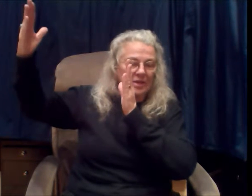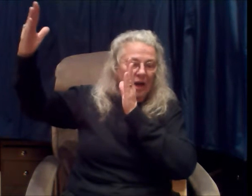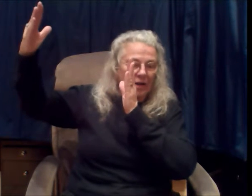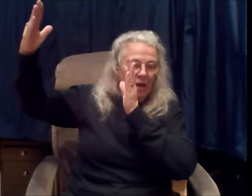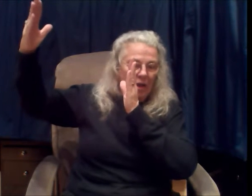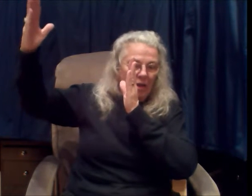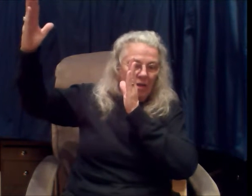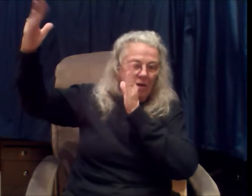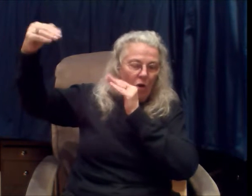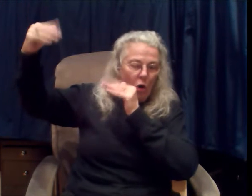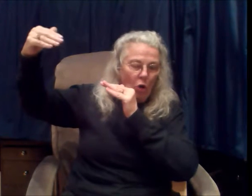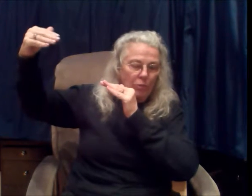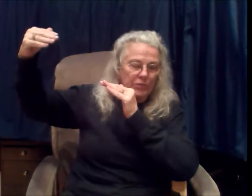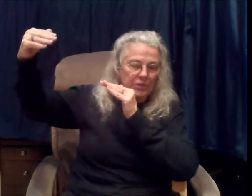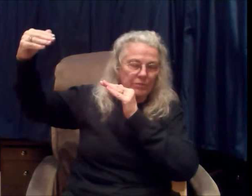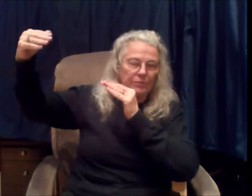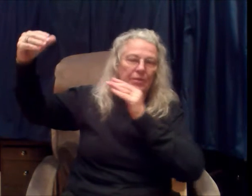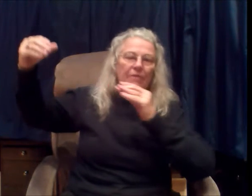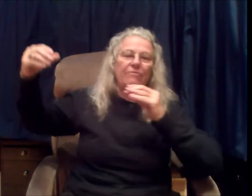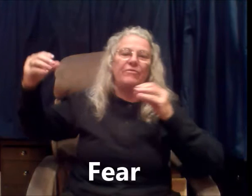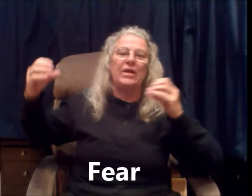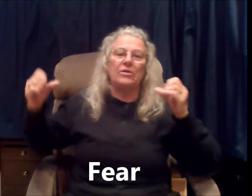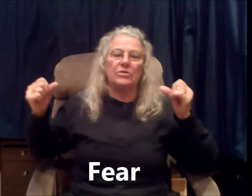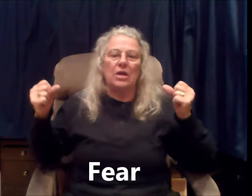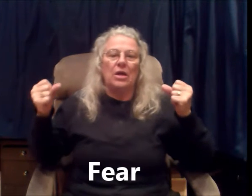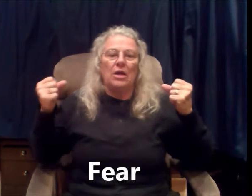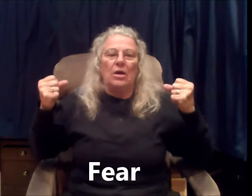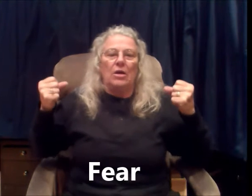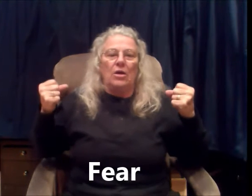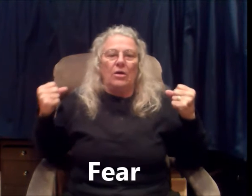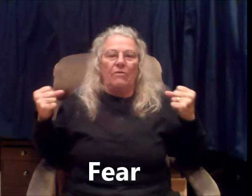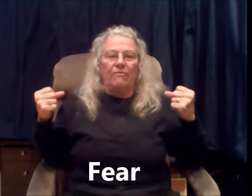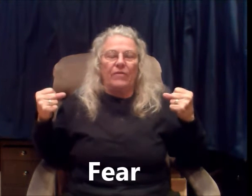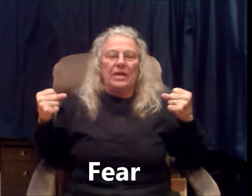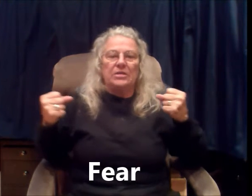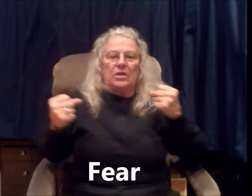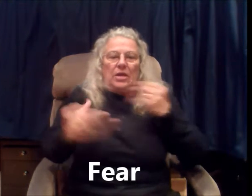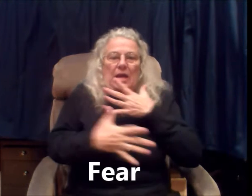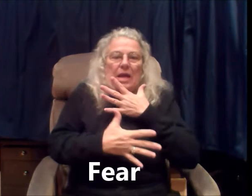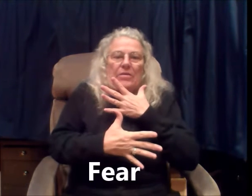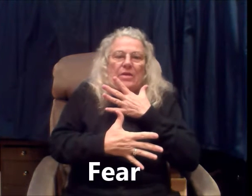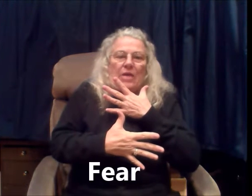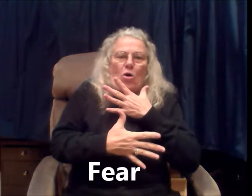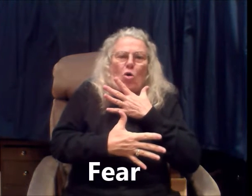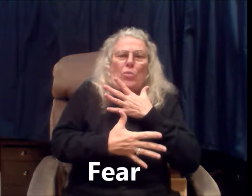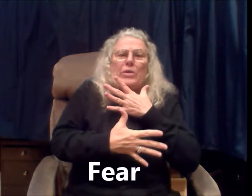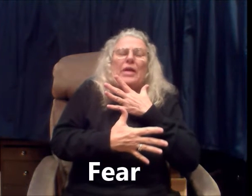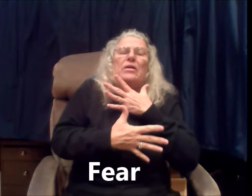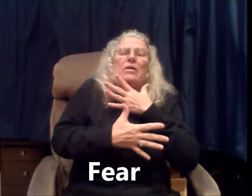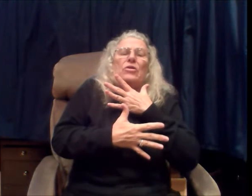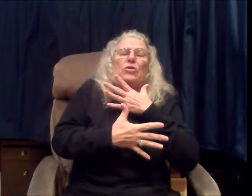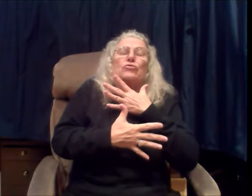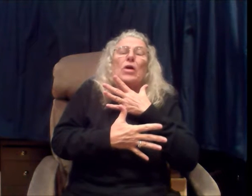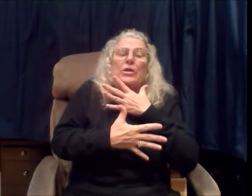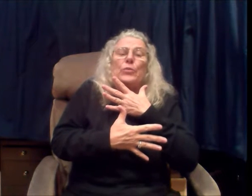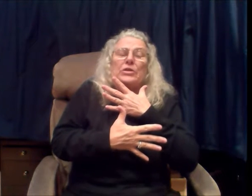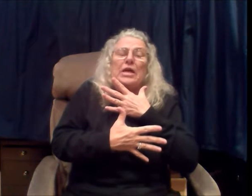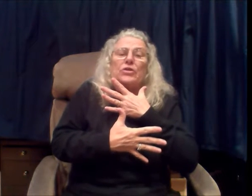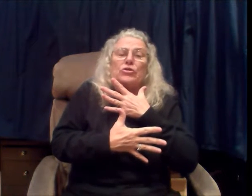sign. Hopes, fears. Fist, and then they open like you're trying to protect